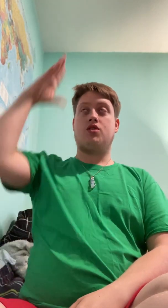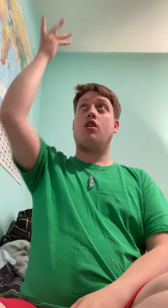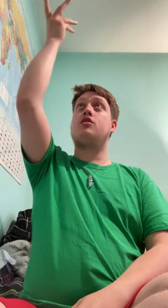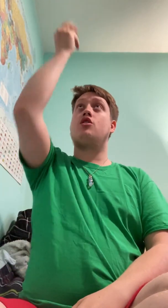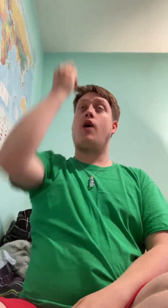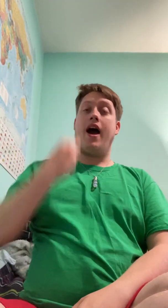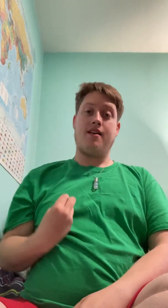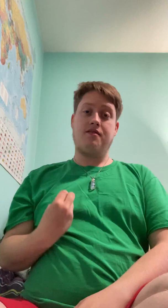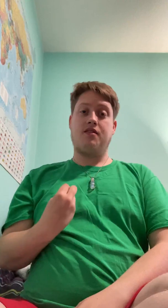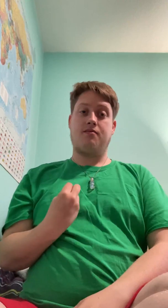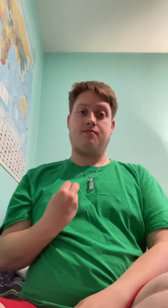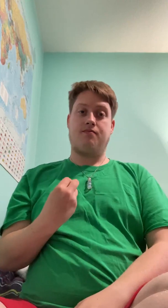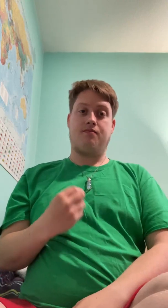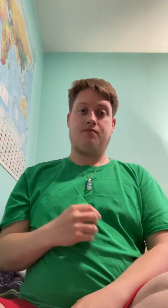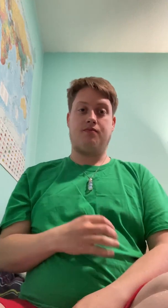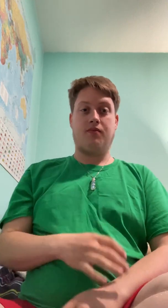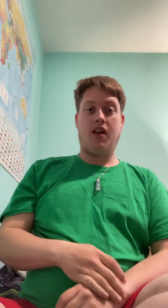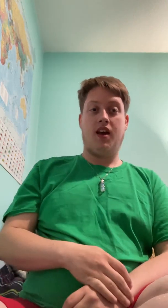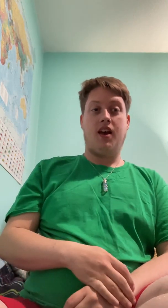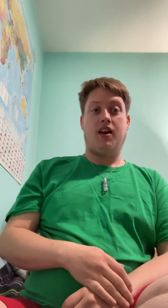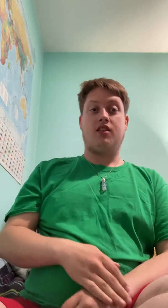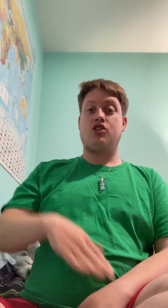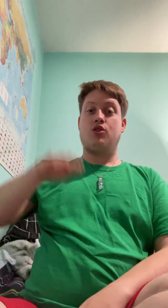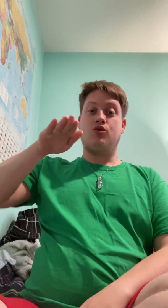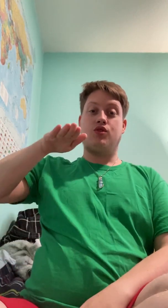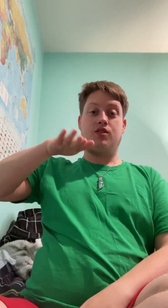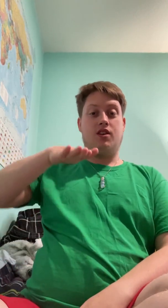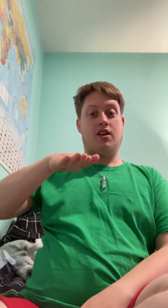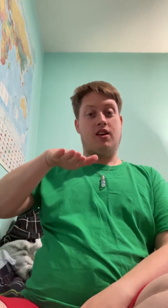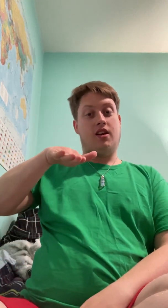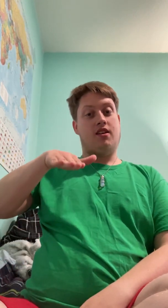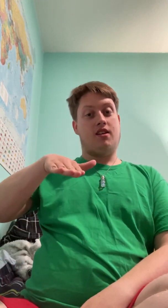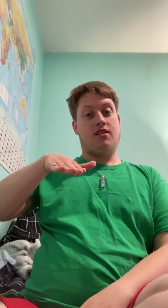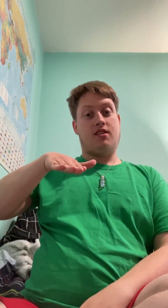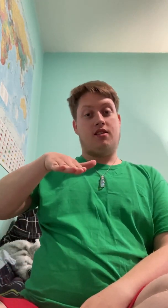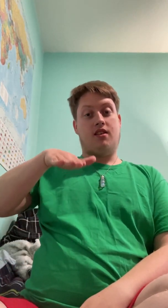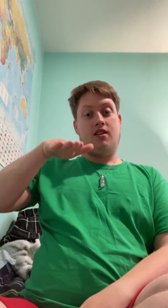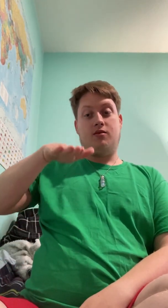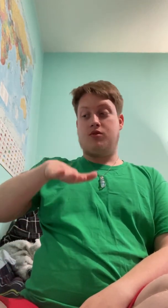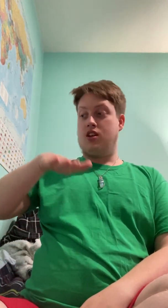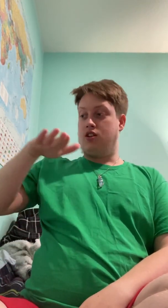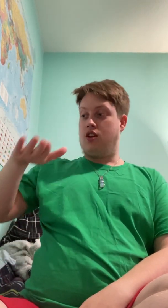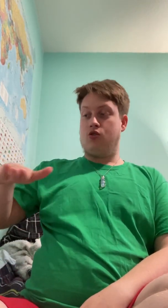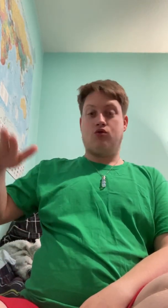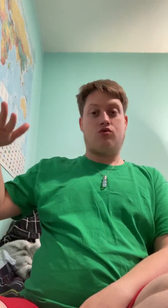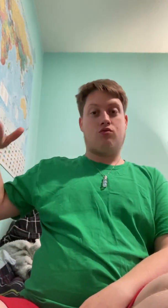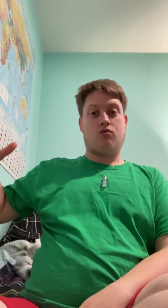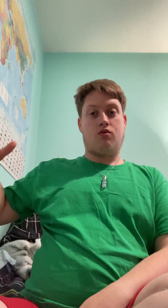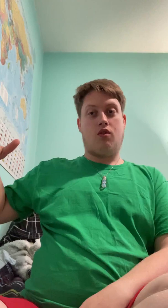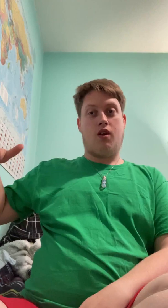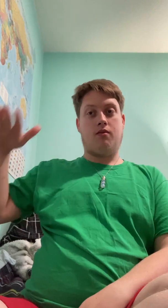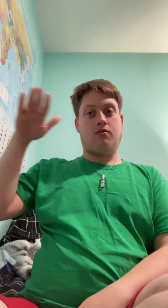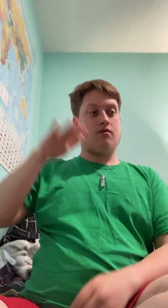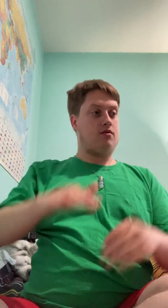sky, so have. And then children is pretend that you're like